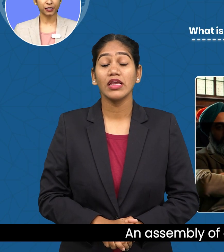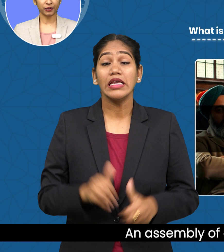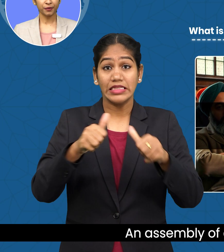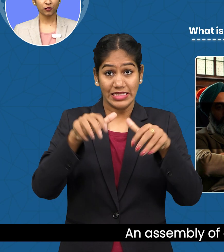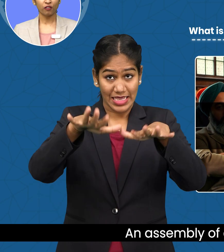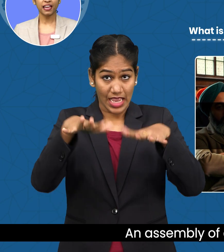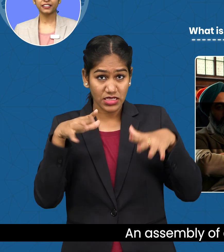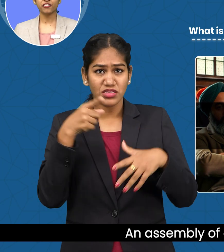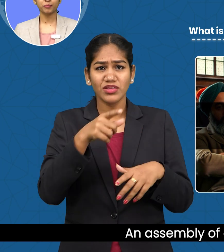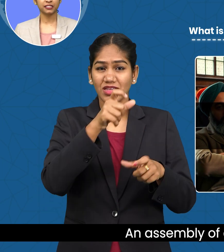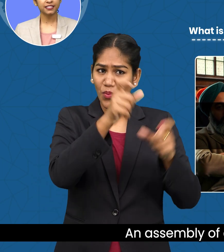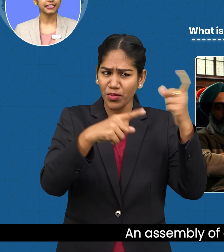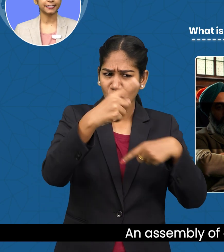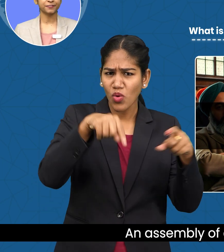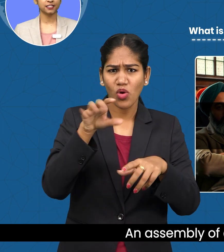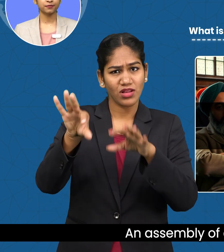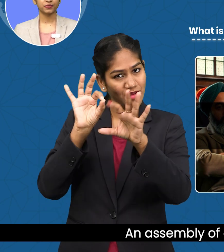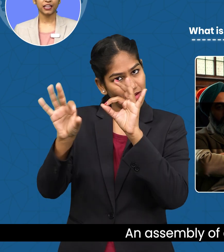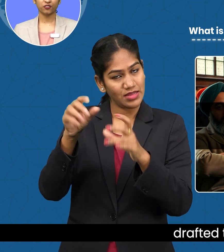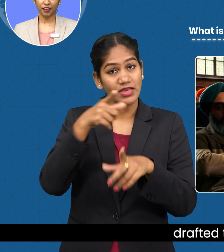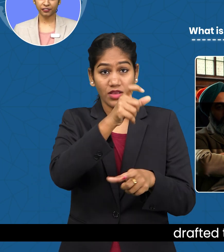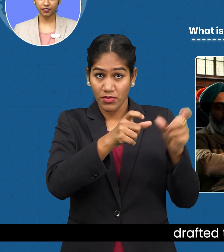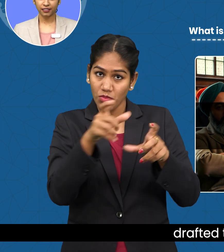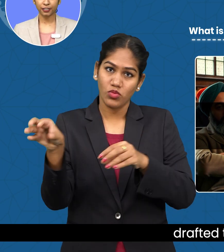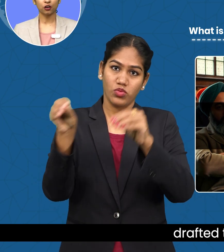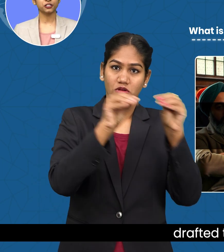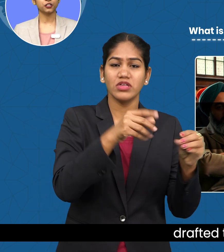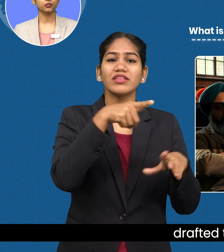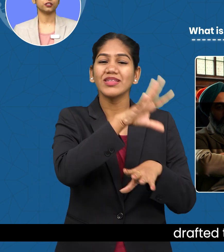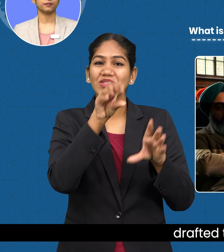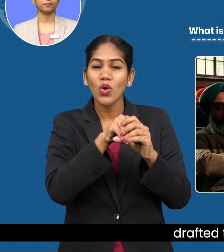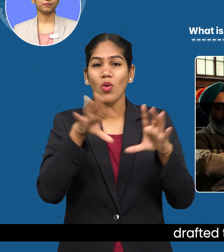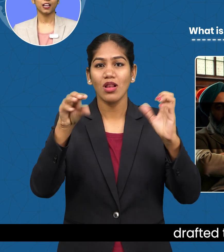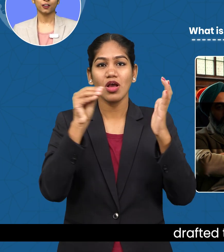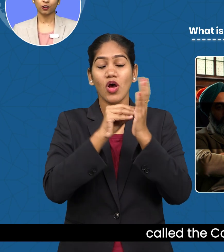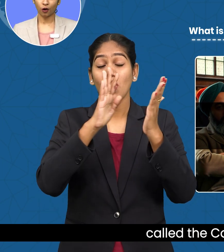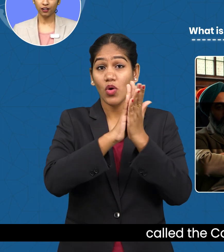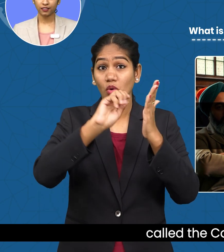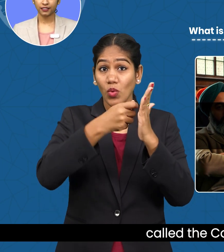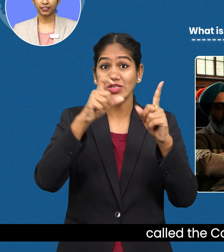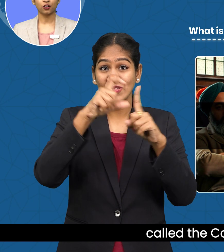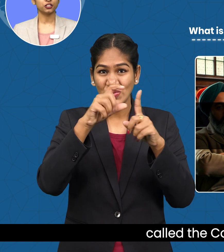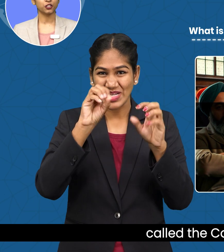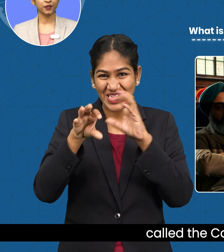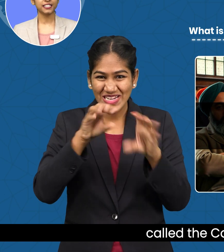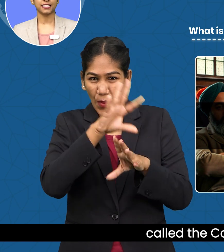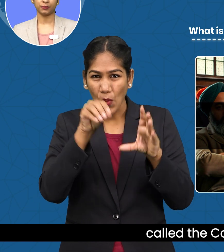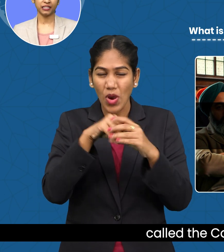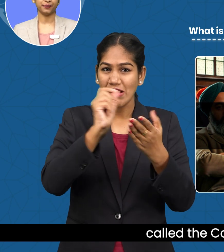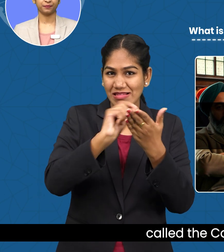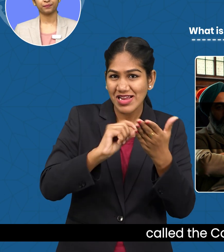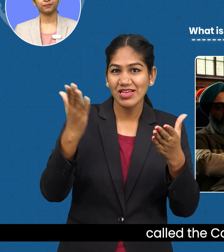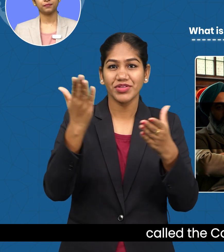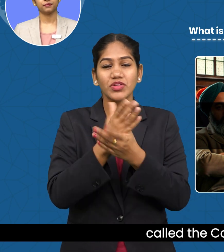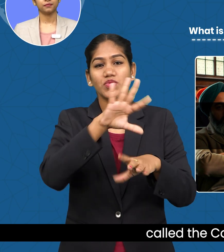An assembly of elected representatives drafted the constitution, called the Constituent